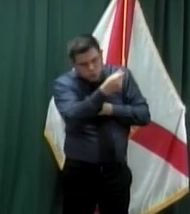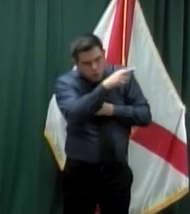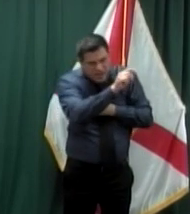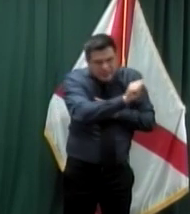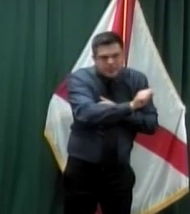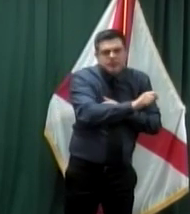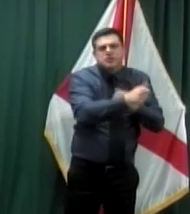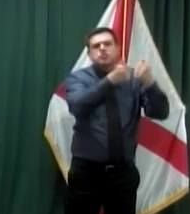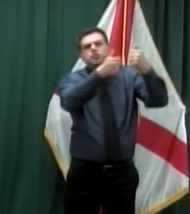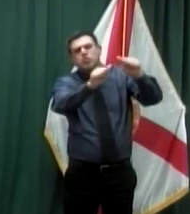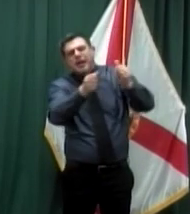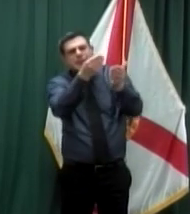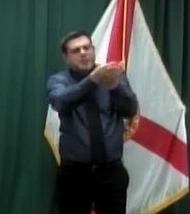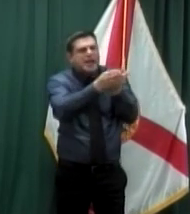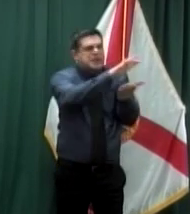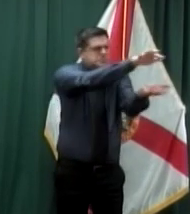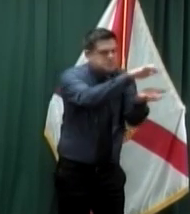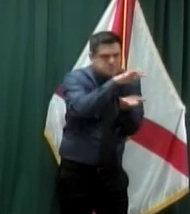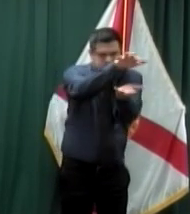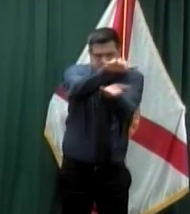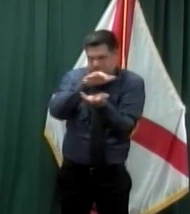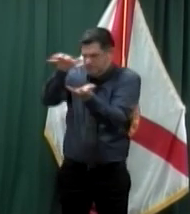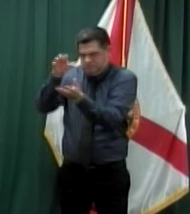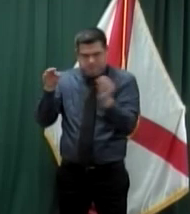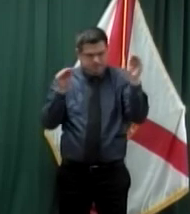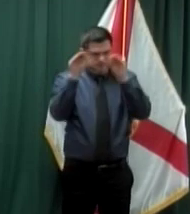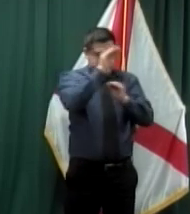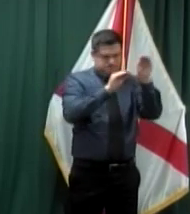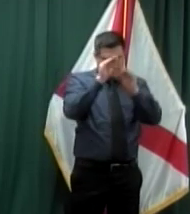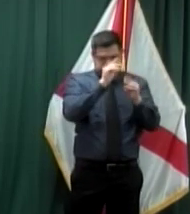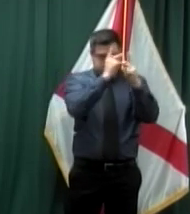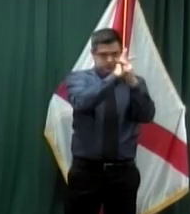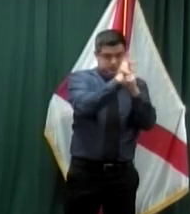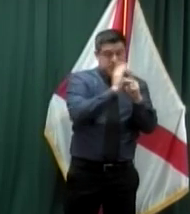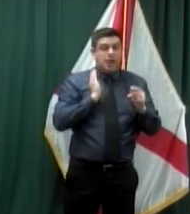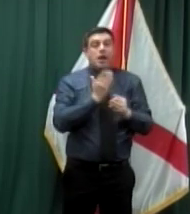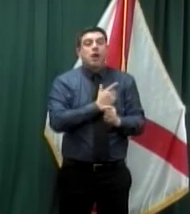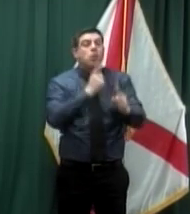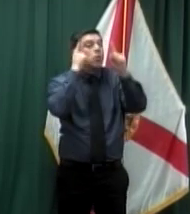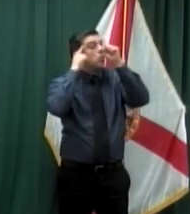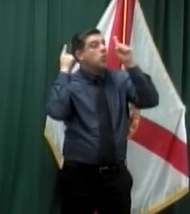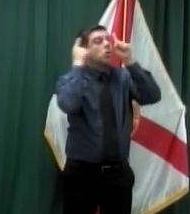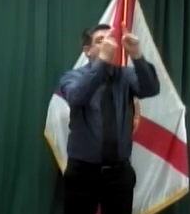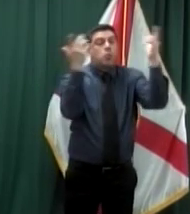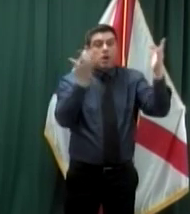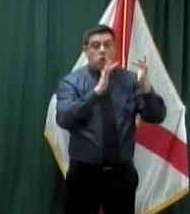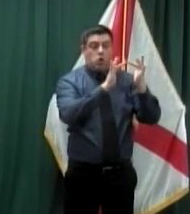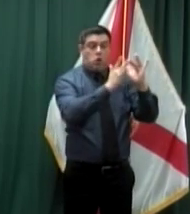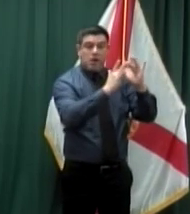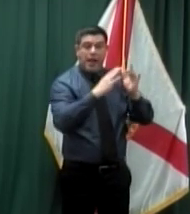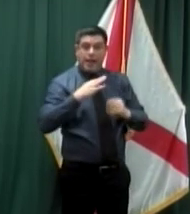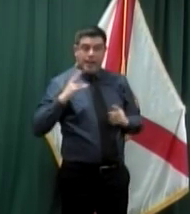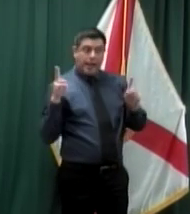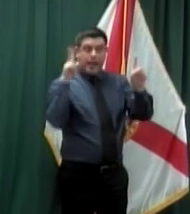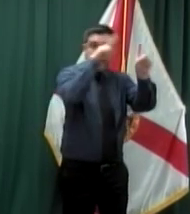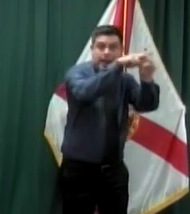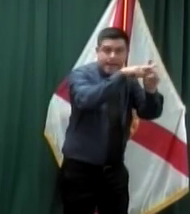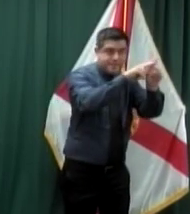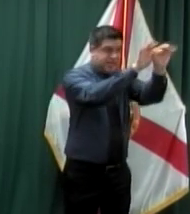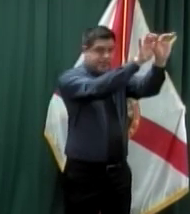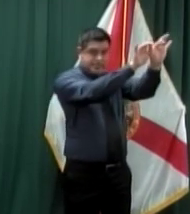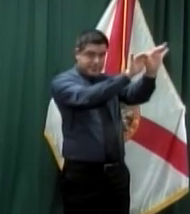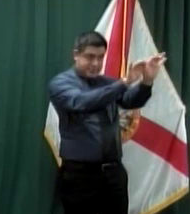ways. So what our intent is to get an application online to understand who these people are and what their true needs are. Once